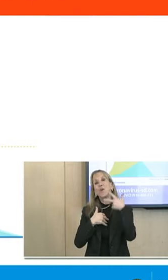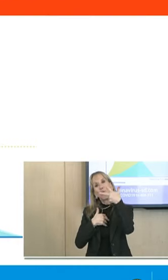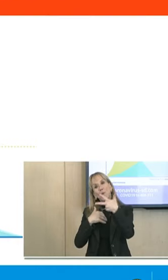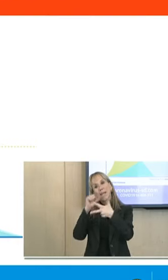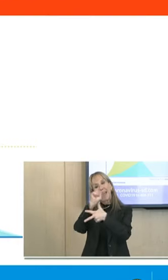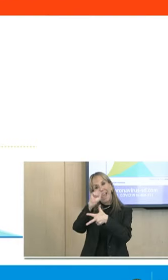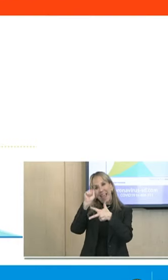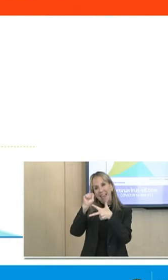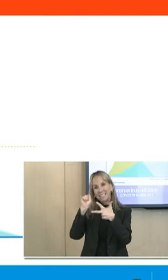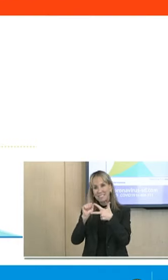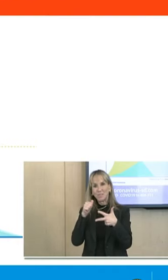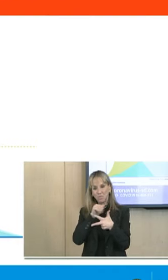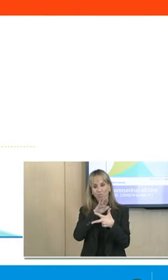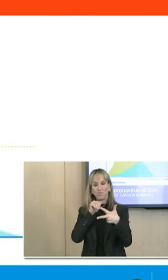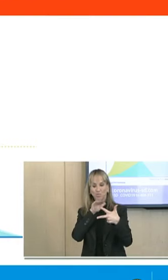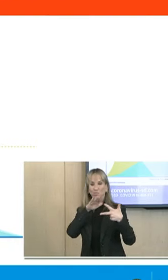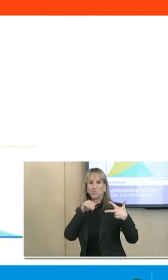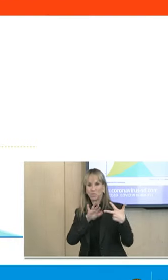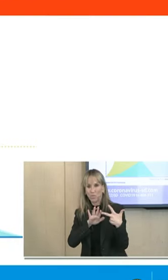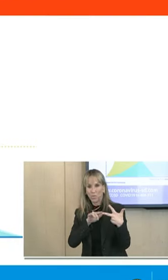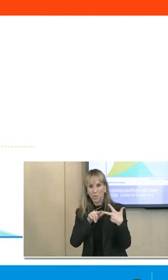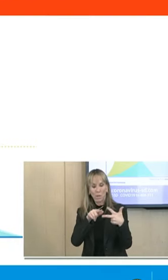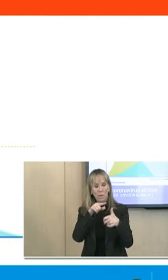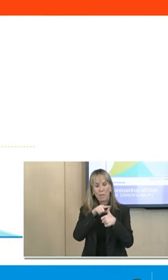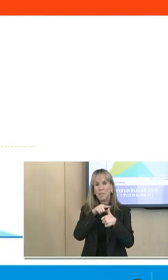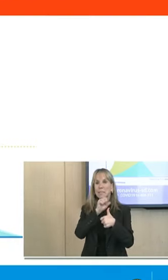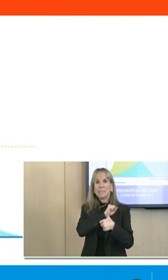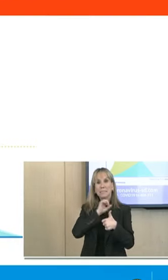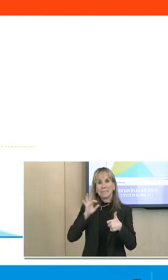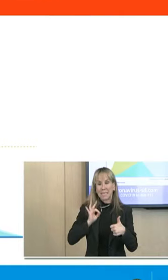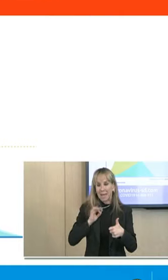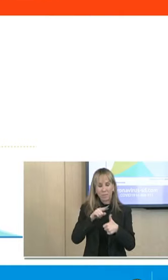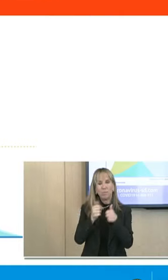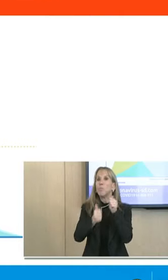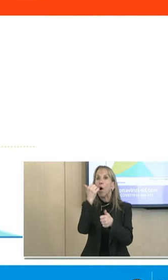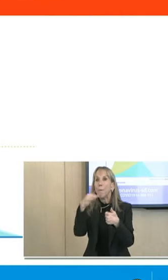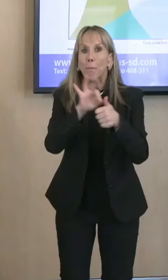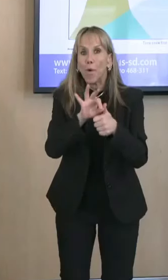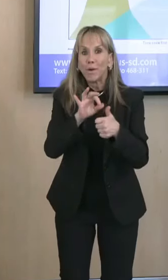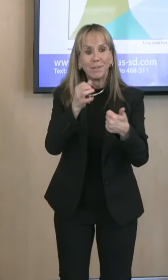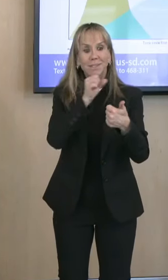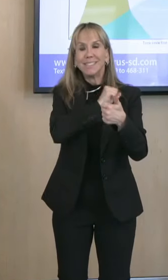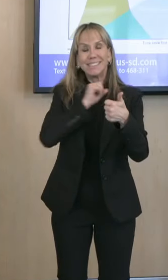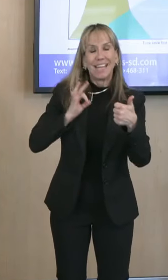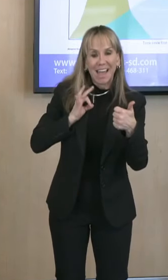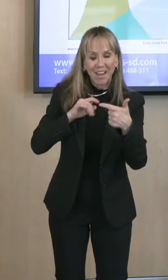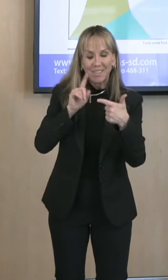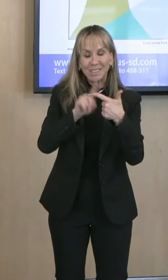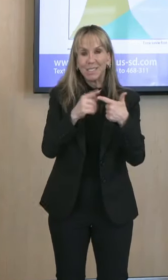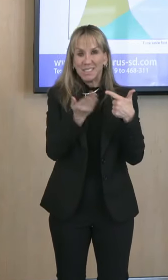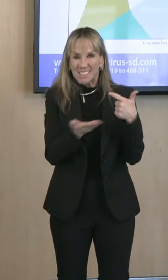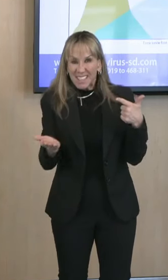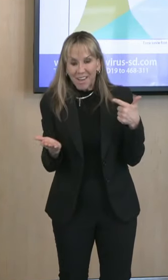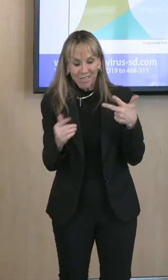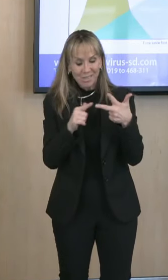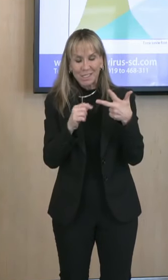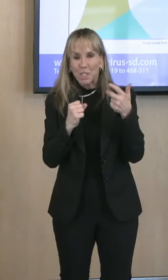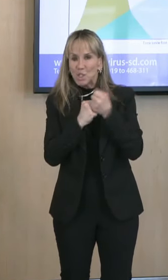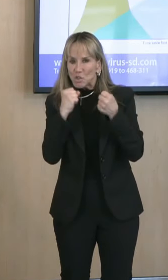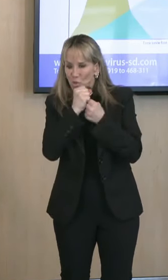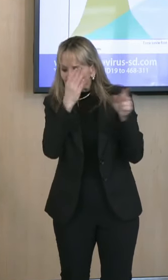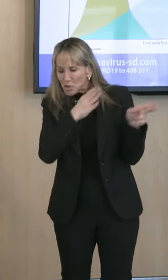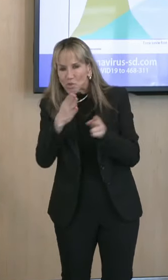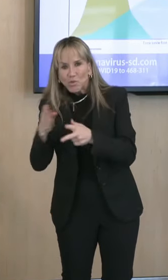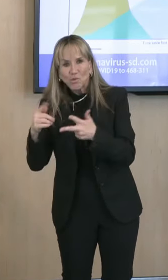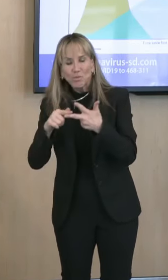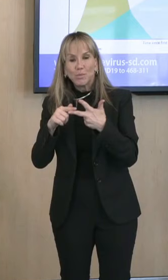3S perspective in terms of staff, the most important, stuff, and structure. Just over the course